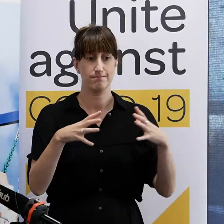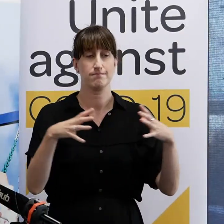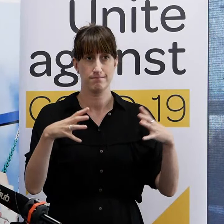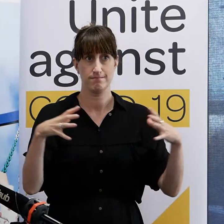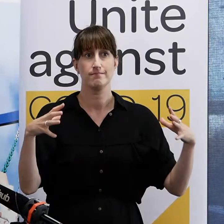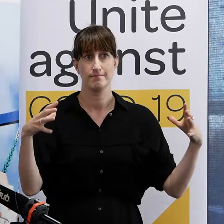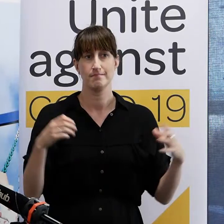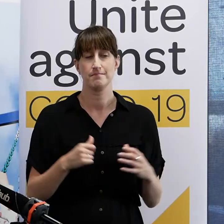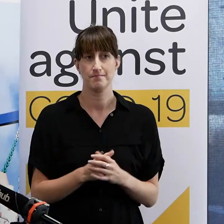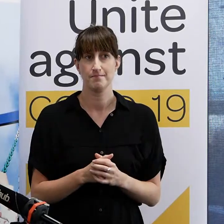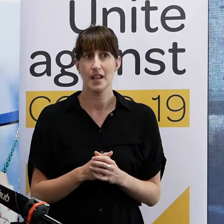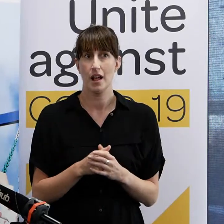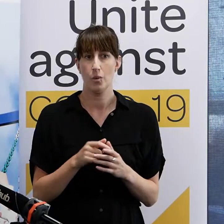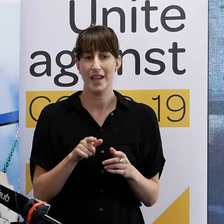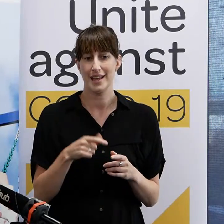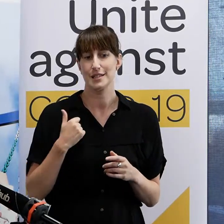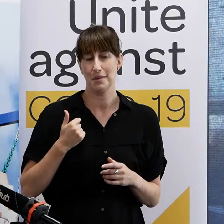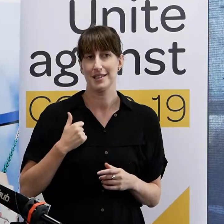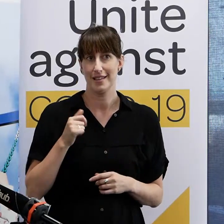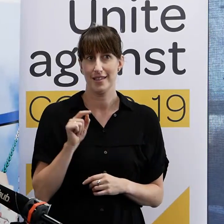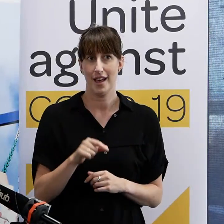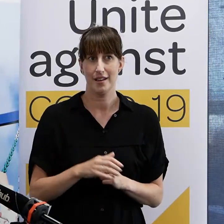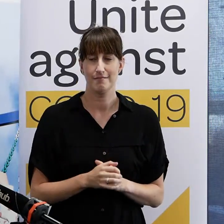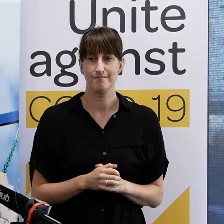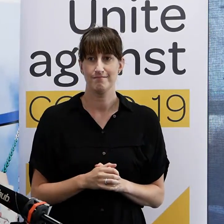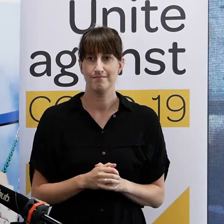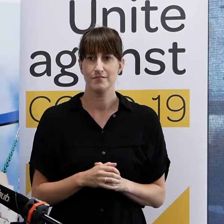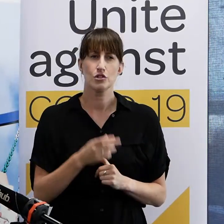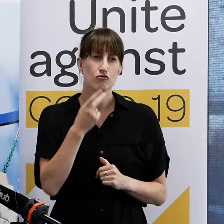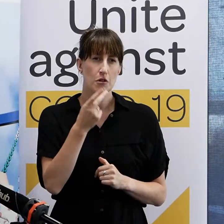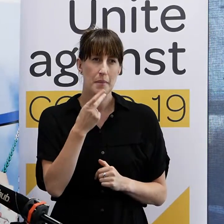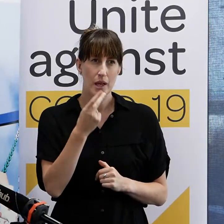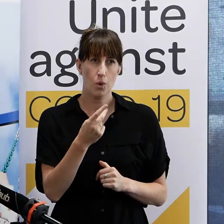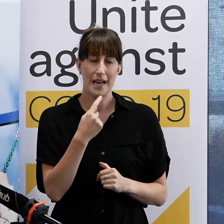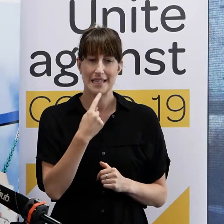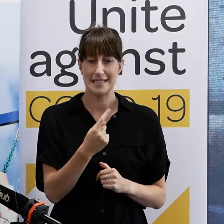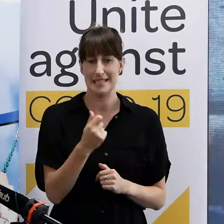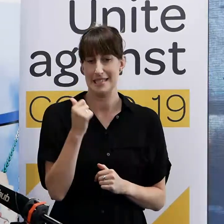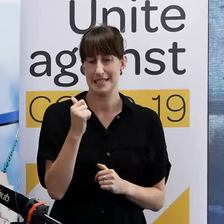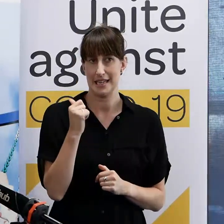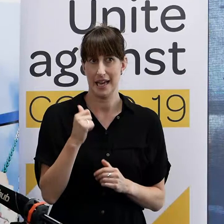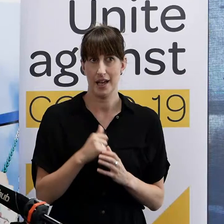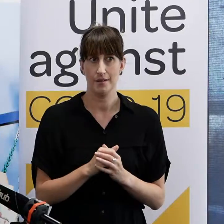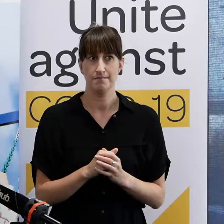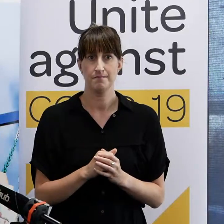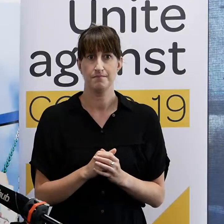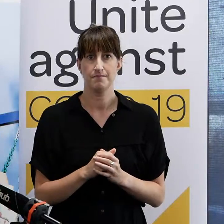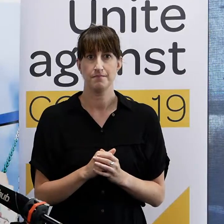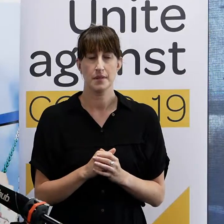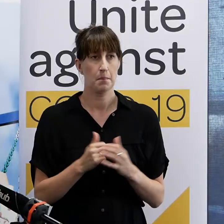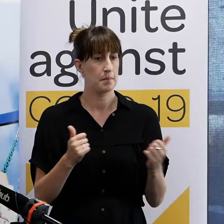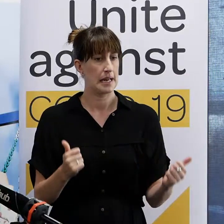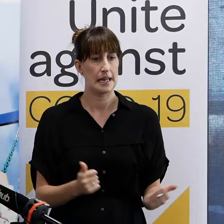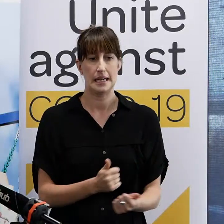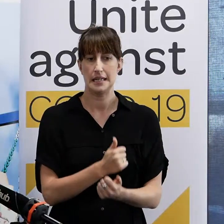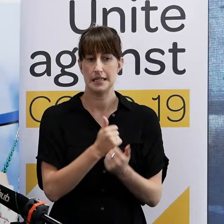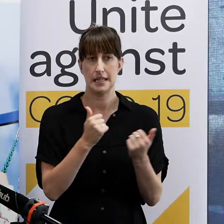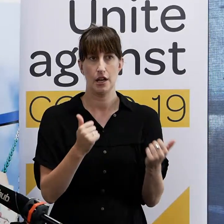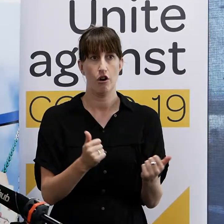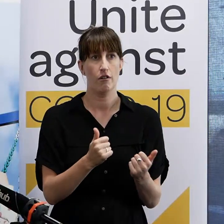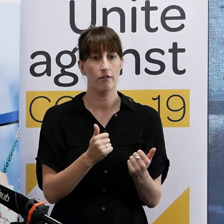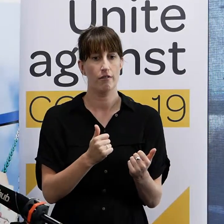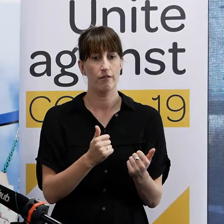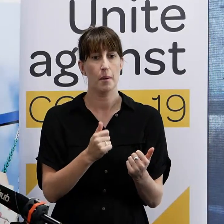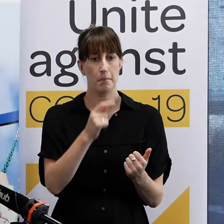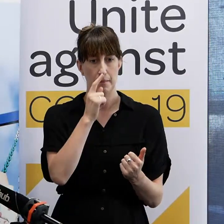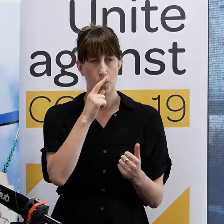as we would have anticipated. And again, just to reiterate the point I made yesterday, high level of acceptance amongst our border workforce,